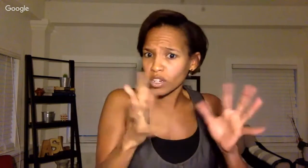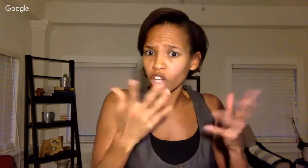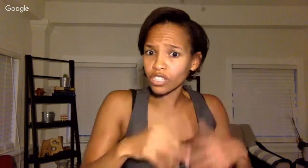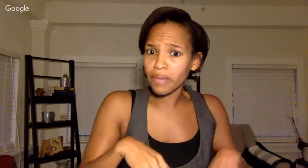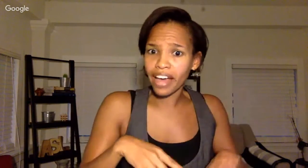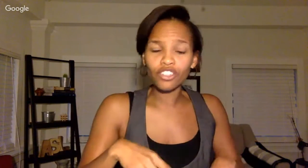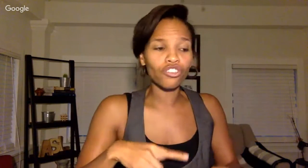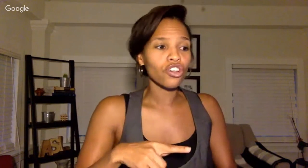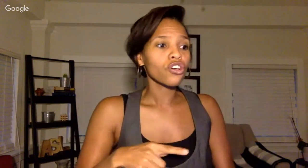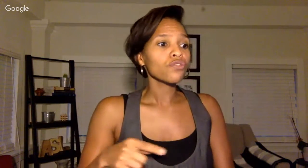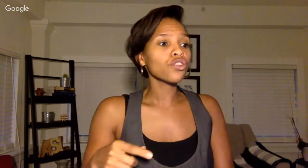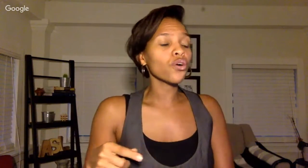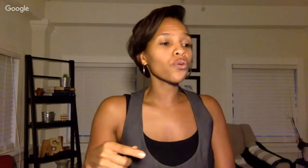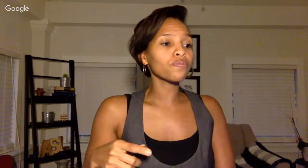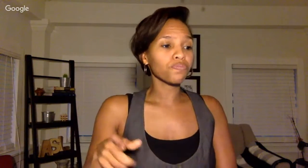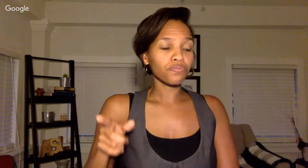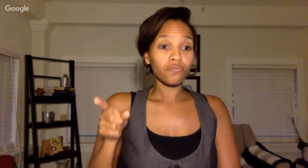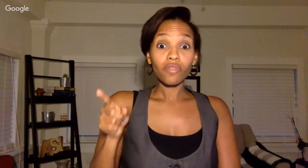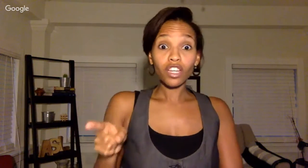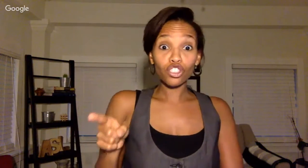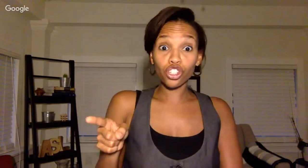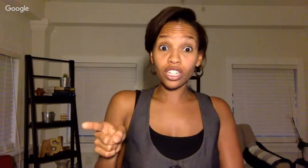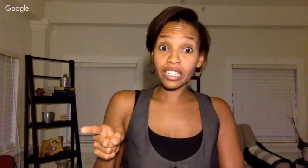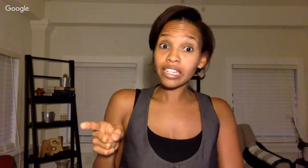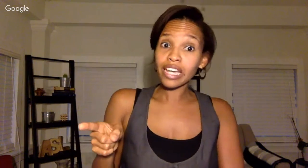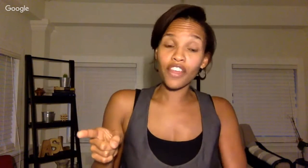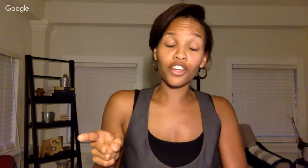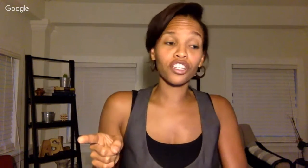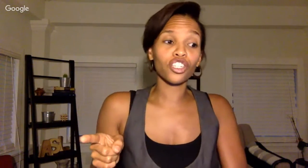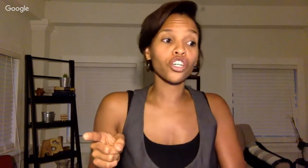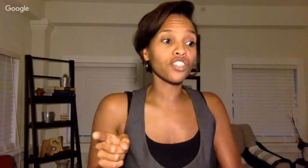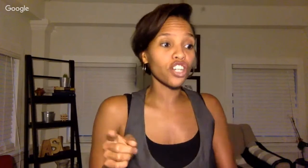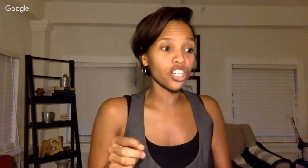close match. So she, and then you're going to shift to her.